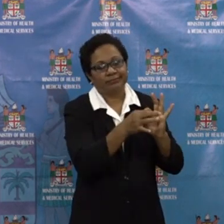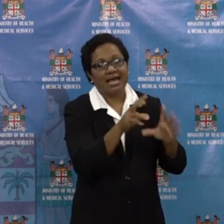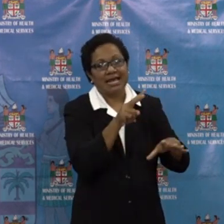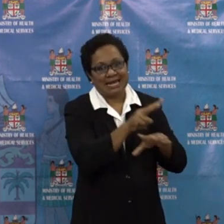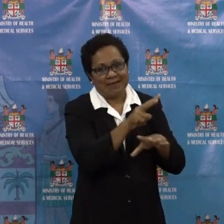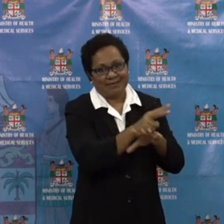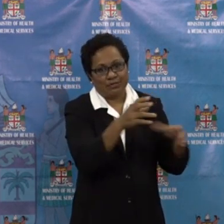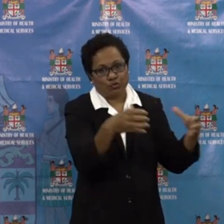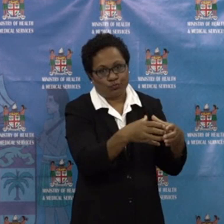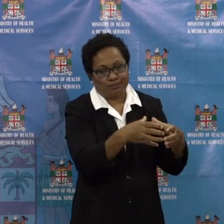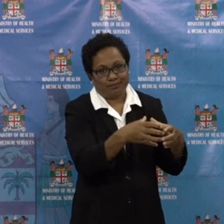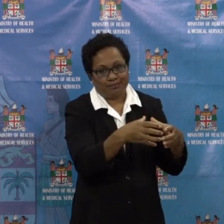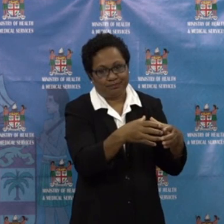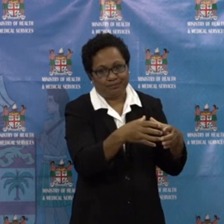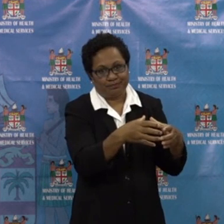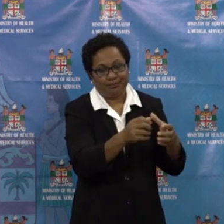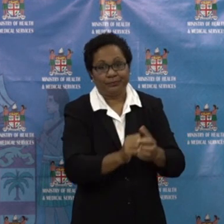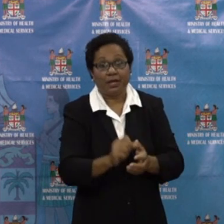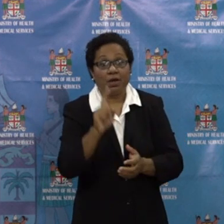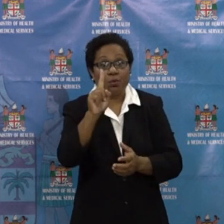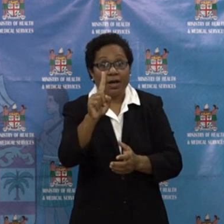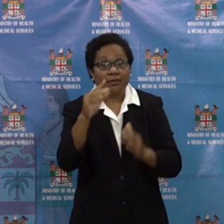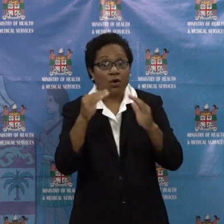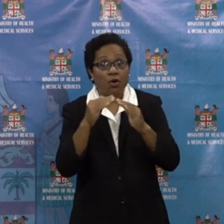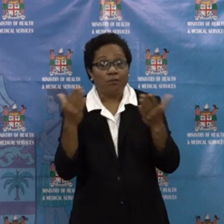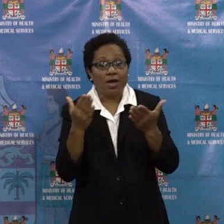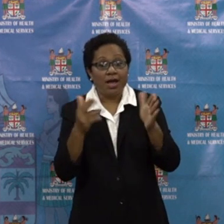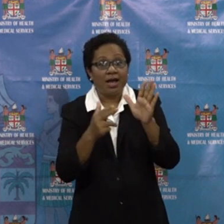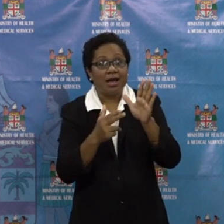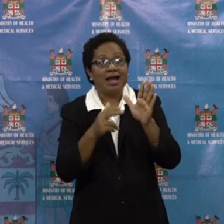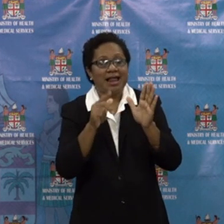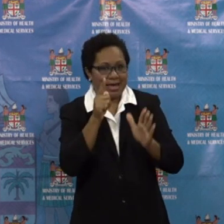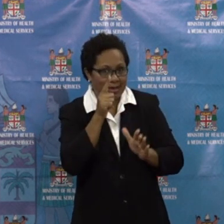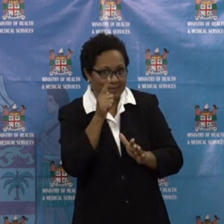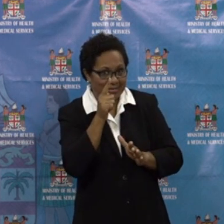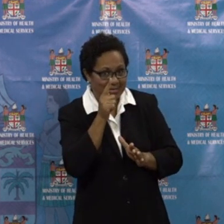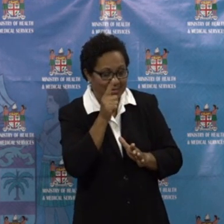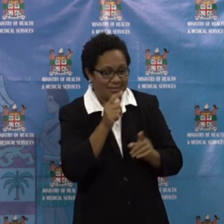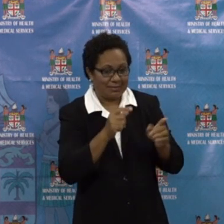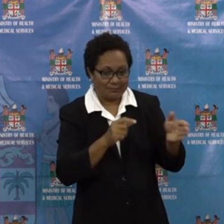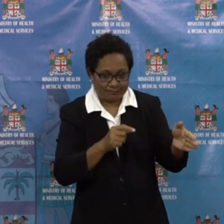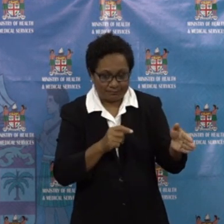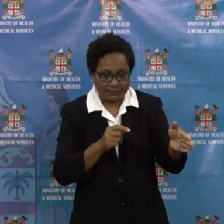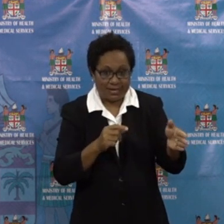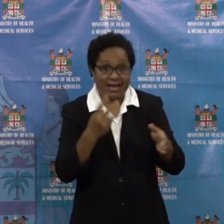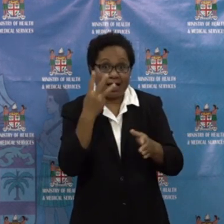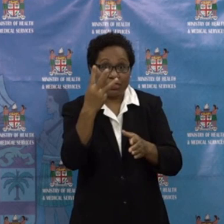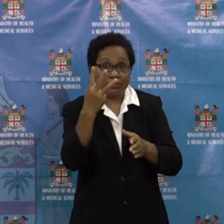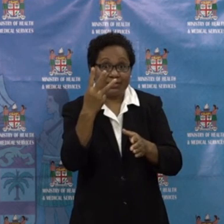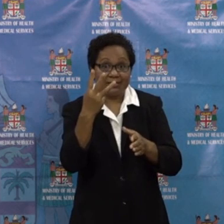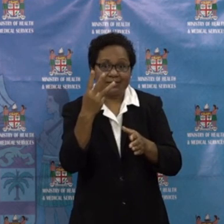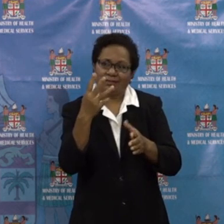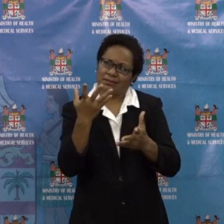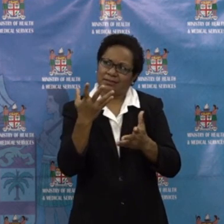It includes one who lives in Nantonumai near Lami, and 3 along Kalsa.